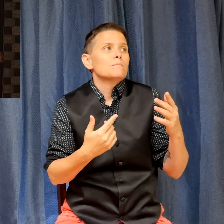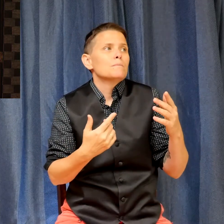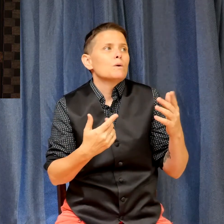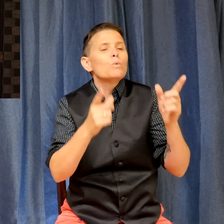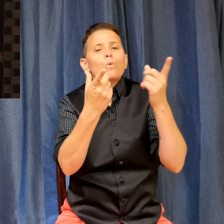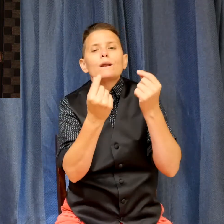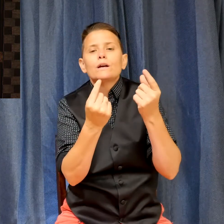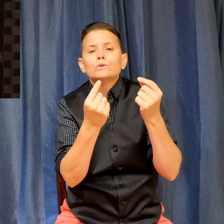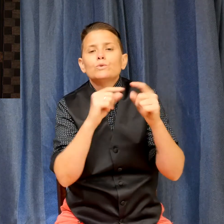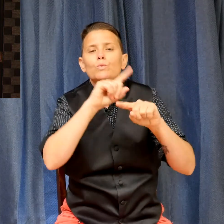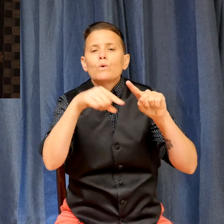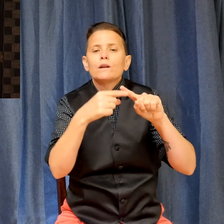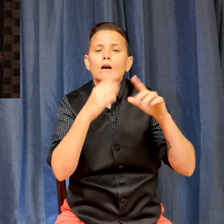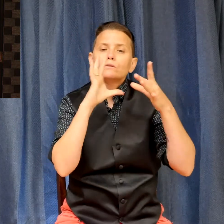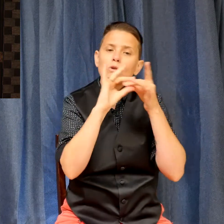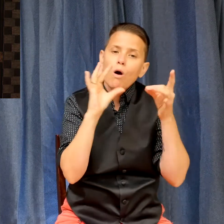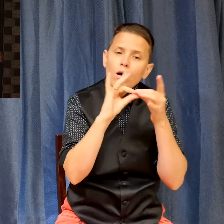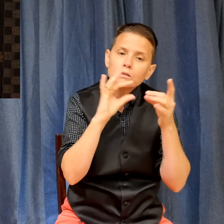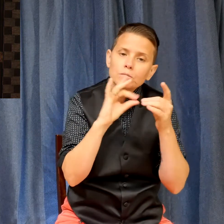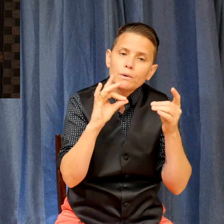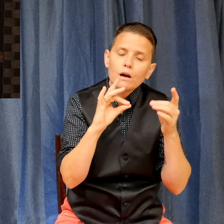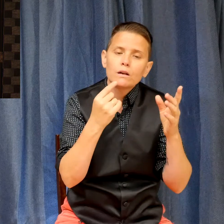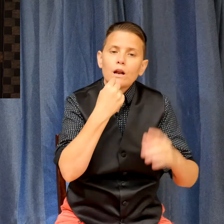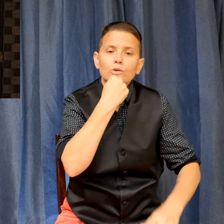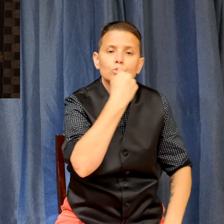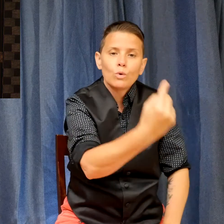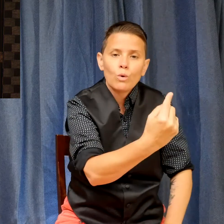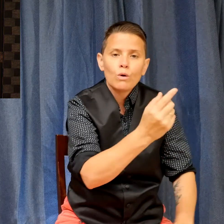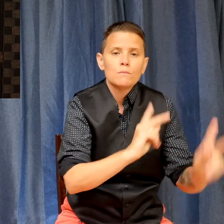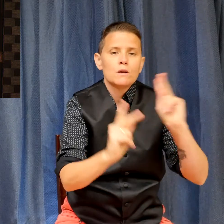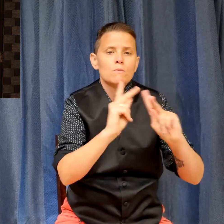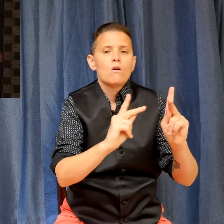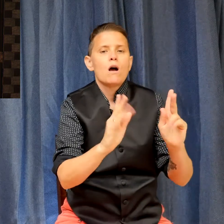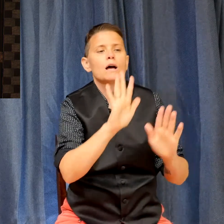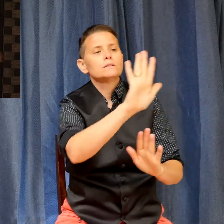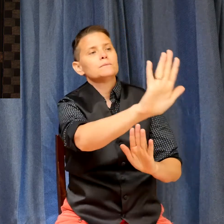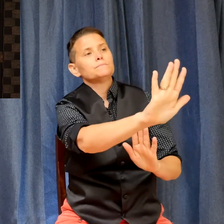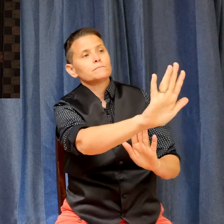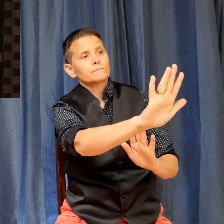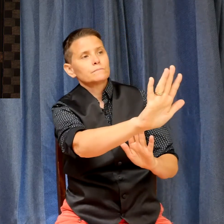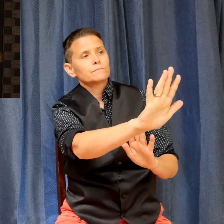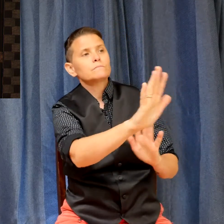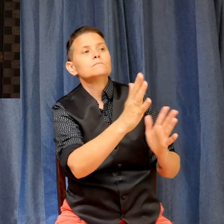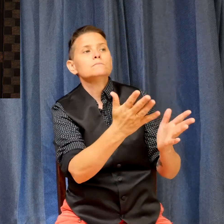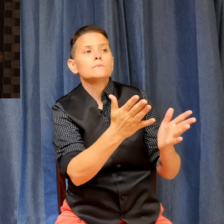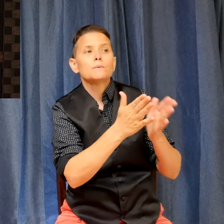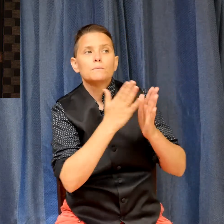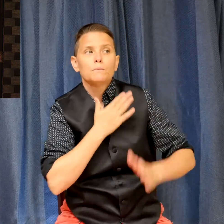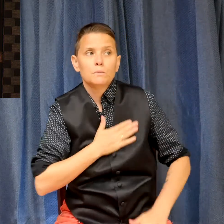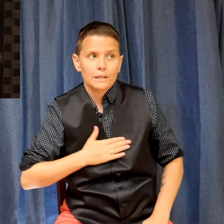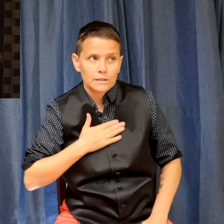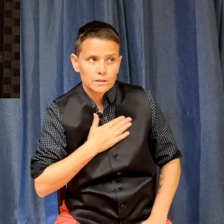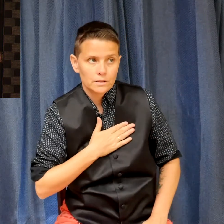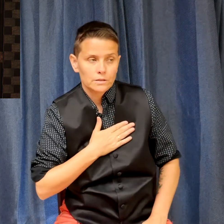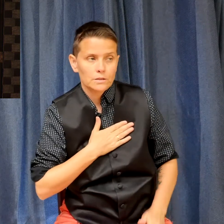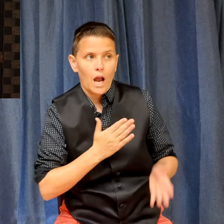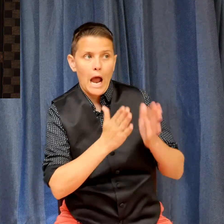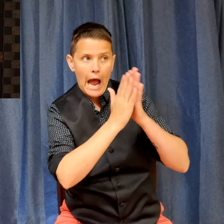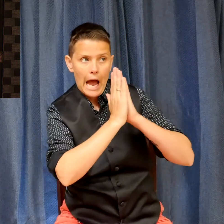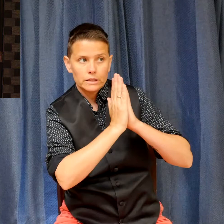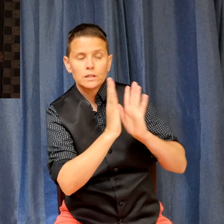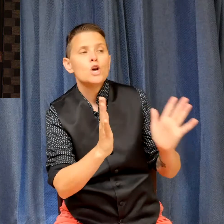That let's be in the flow and let Spirit inform me through my God Squad,